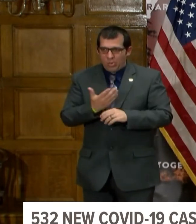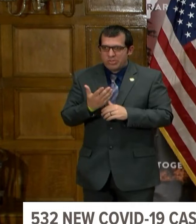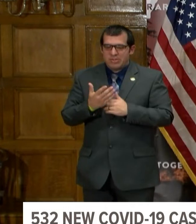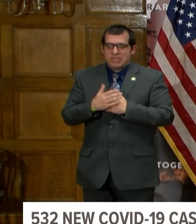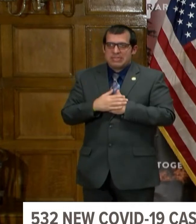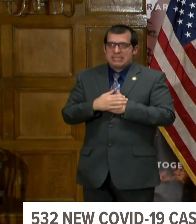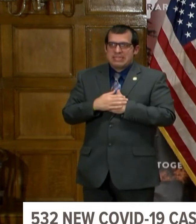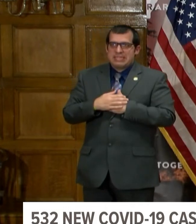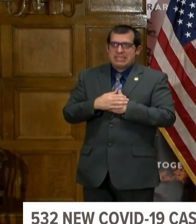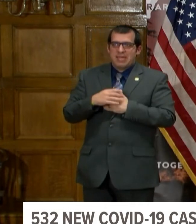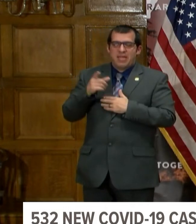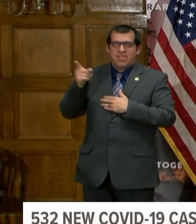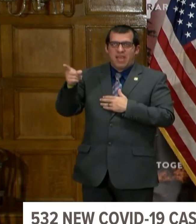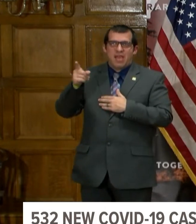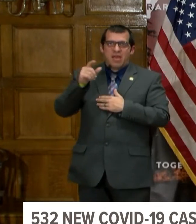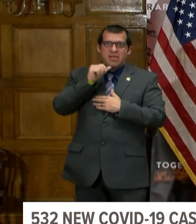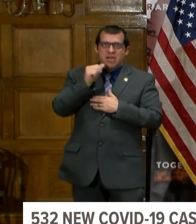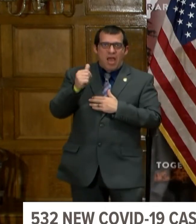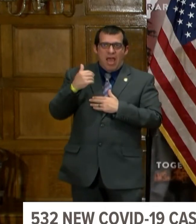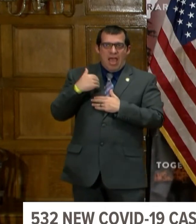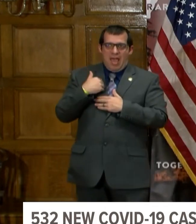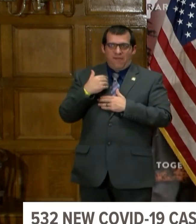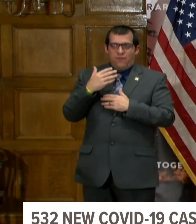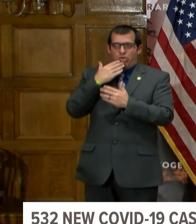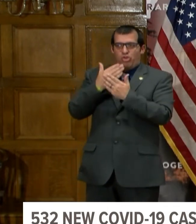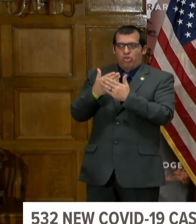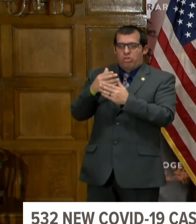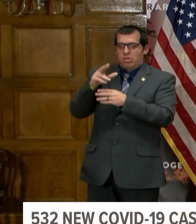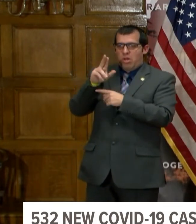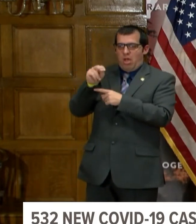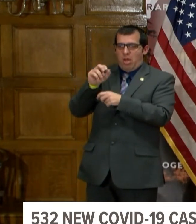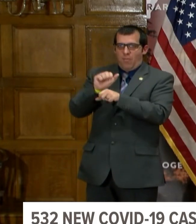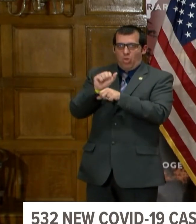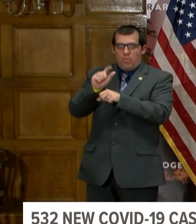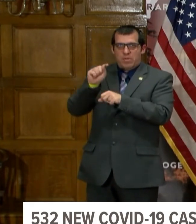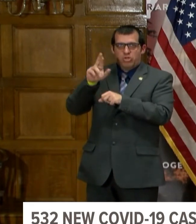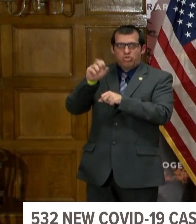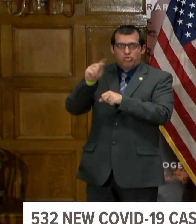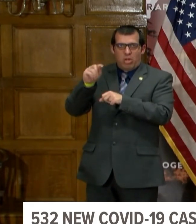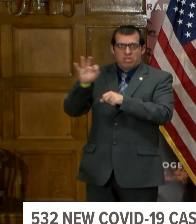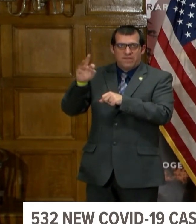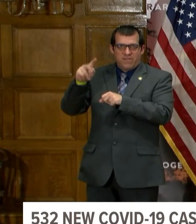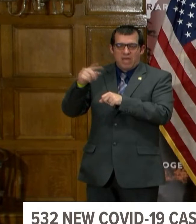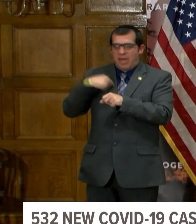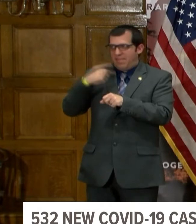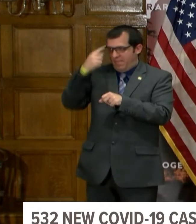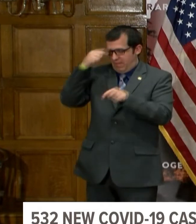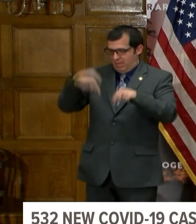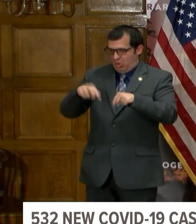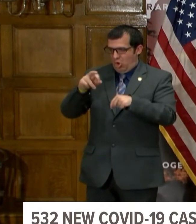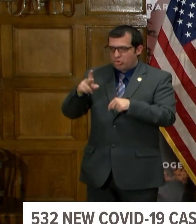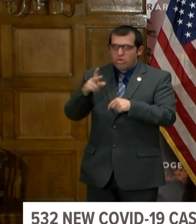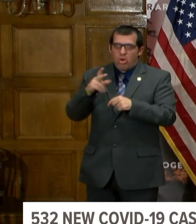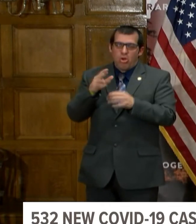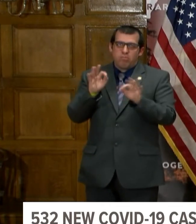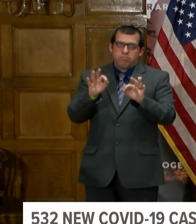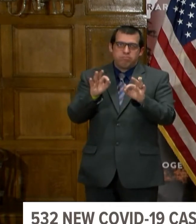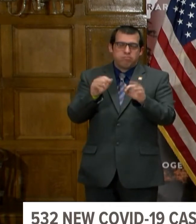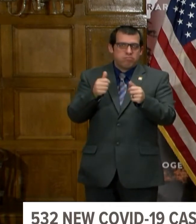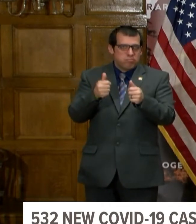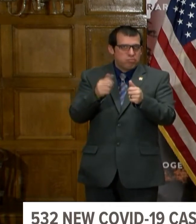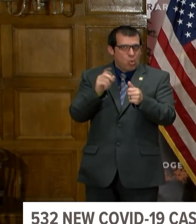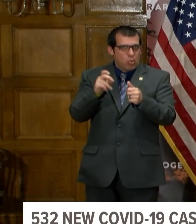as healthy of a unemployment trust fund. So I think we're in good position in Arkansas now, and